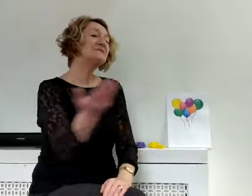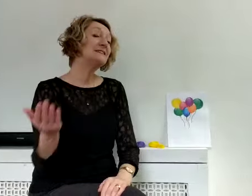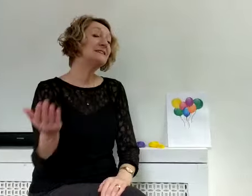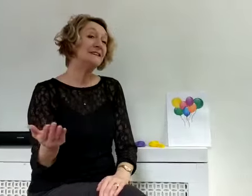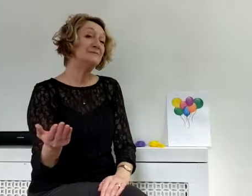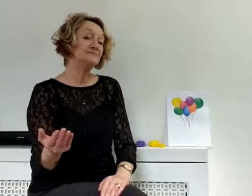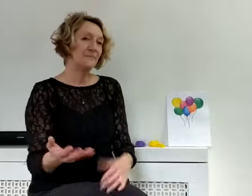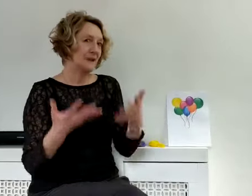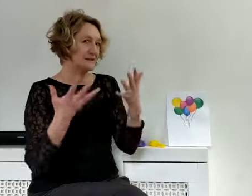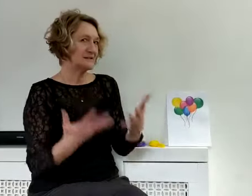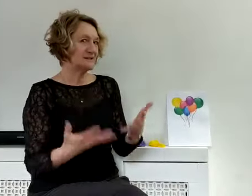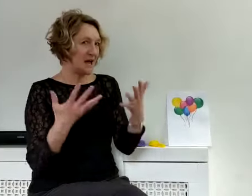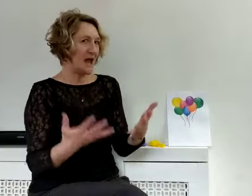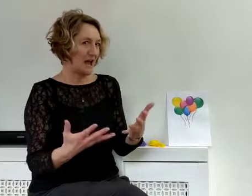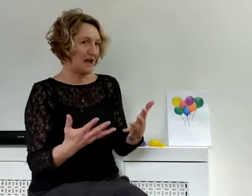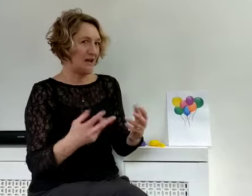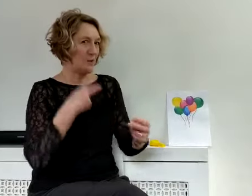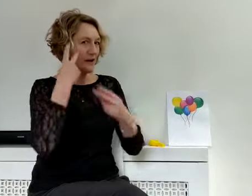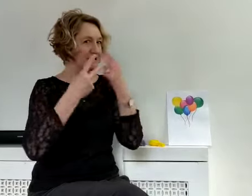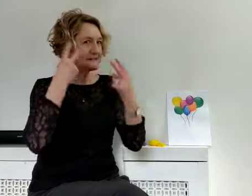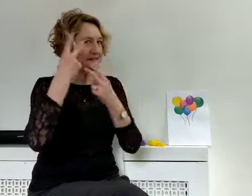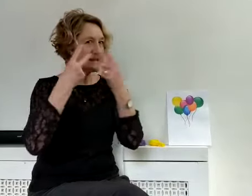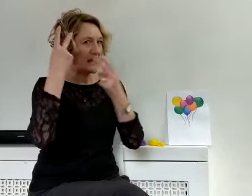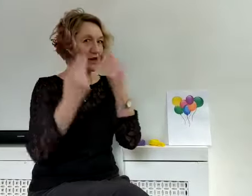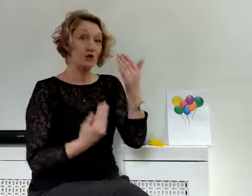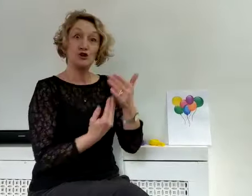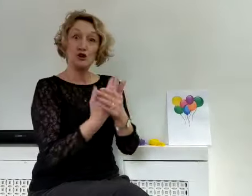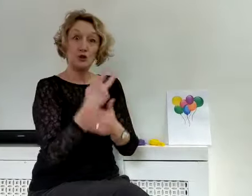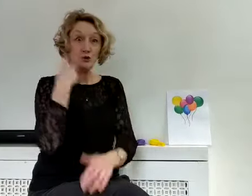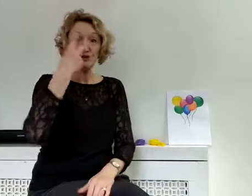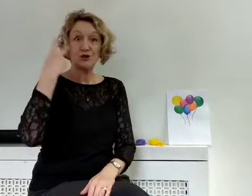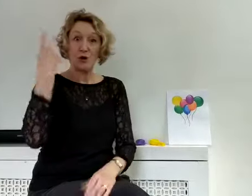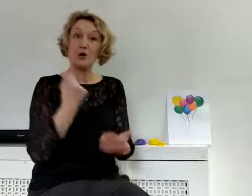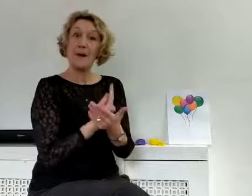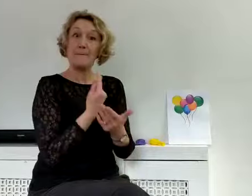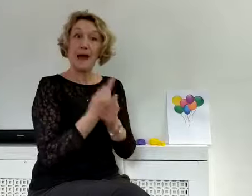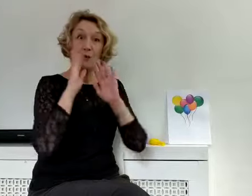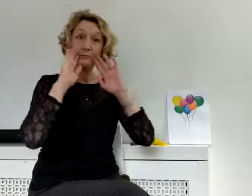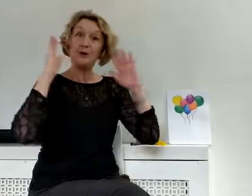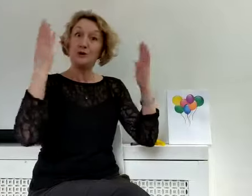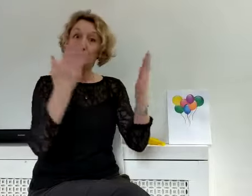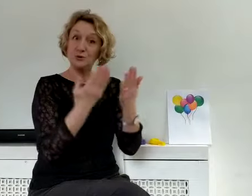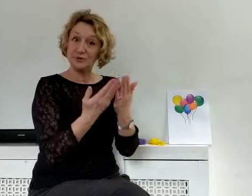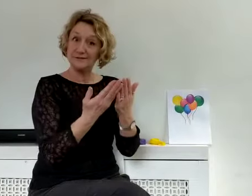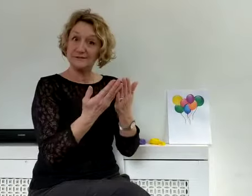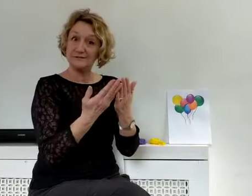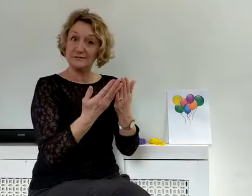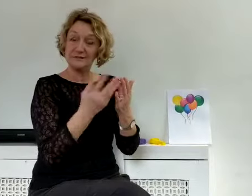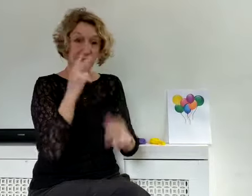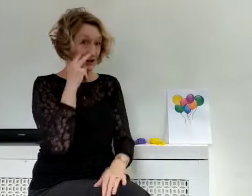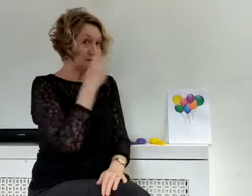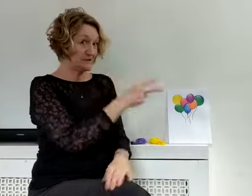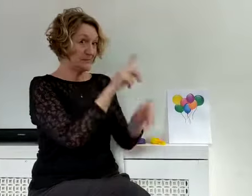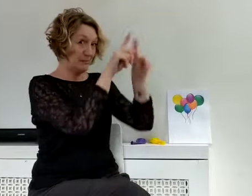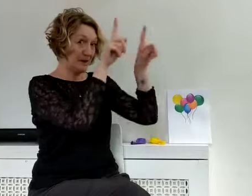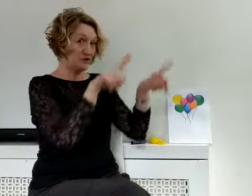everybody. Today we're going to sing a new song about balloons. Can you see my